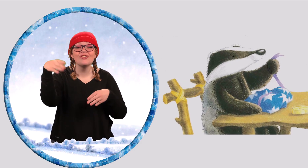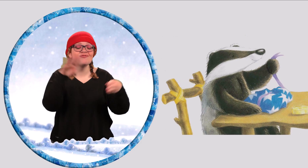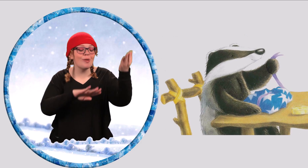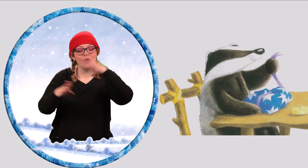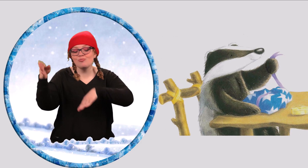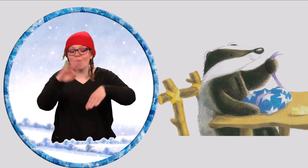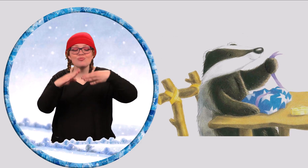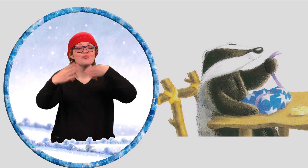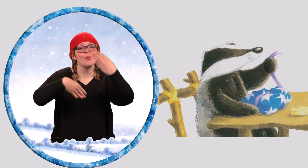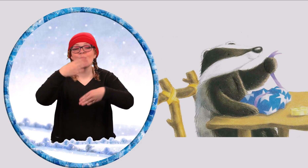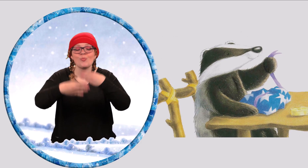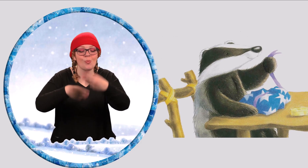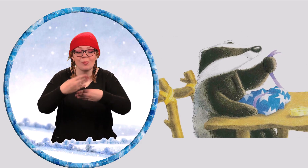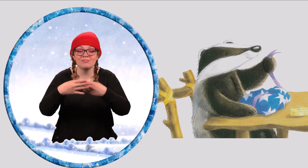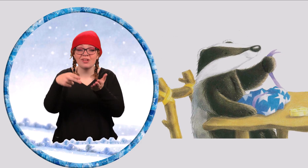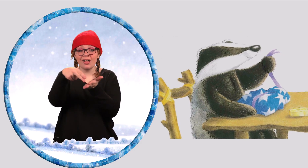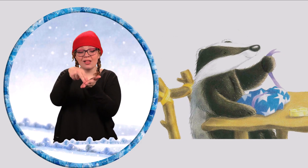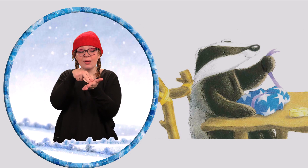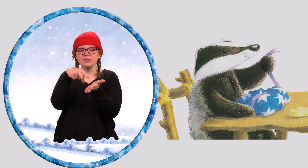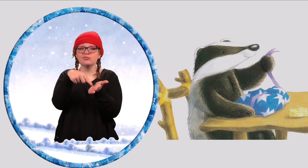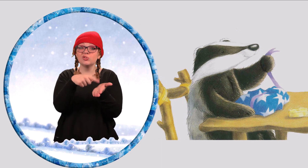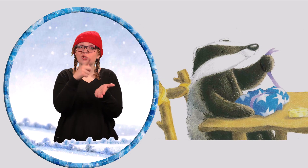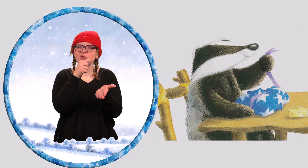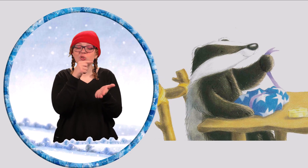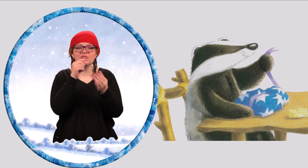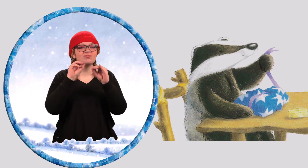So Badger wrapped up the present.